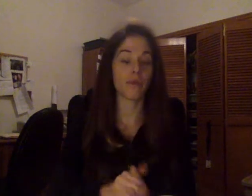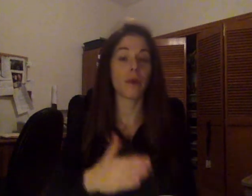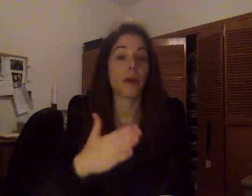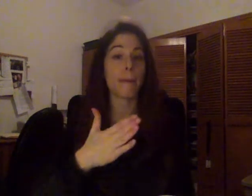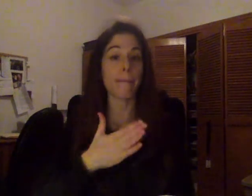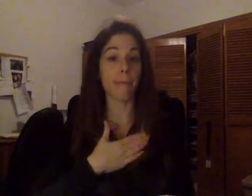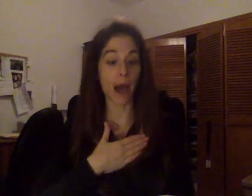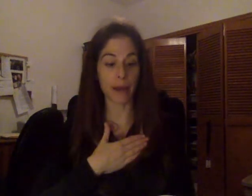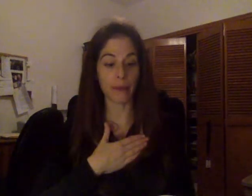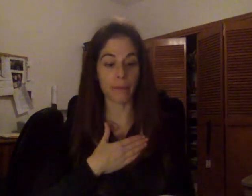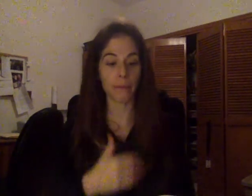my,